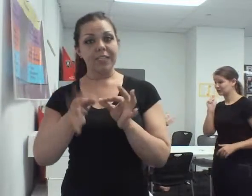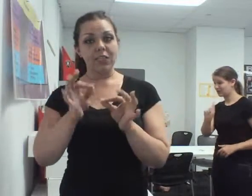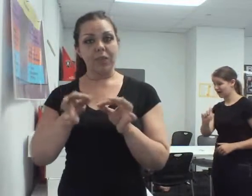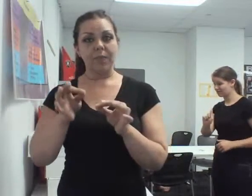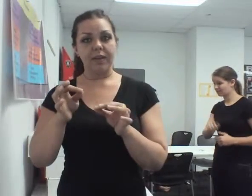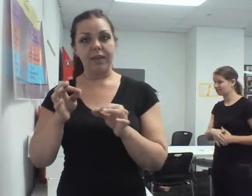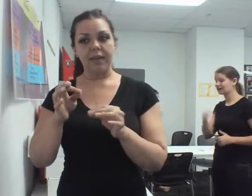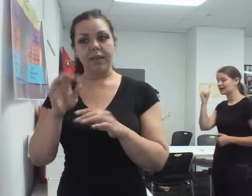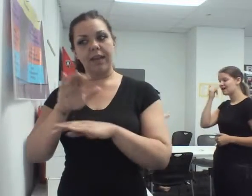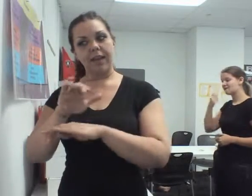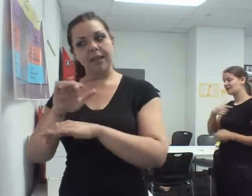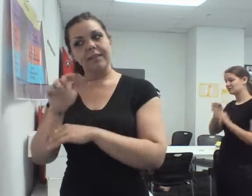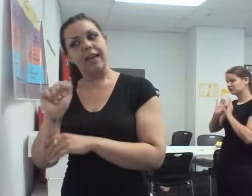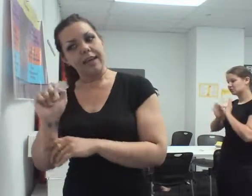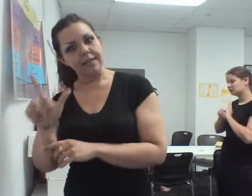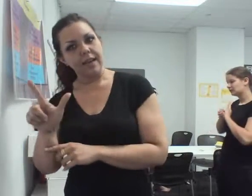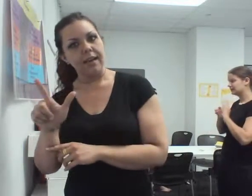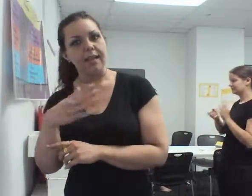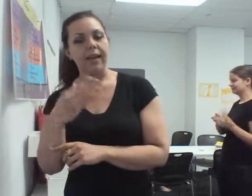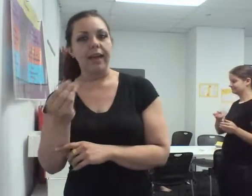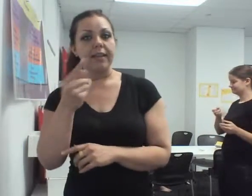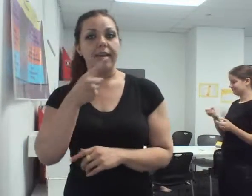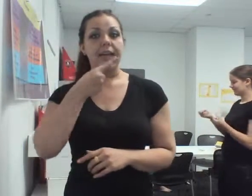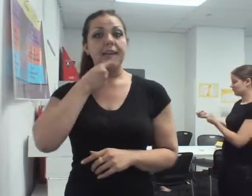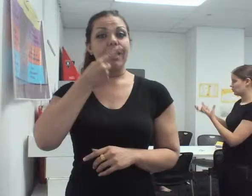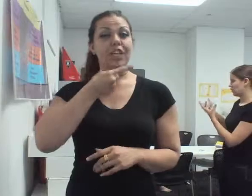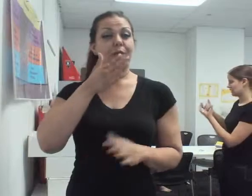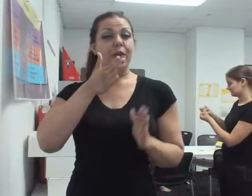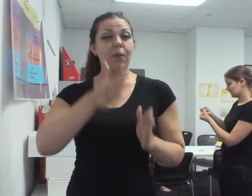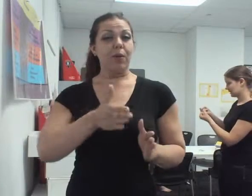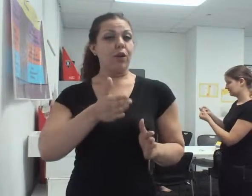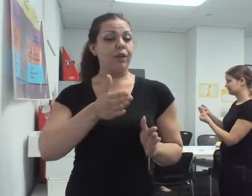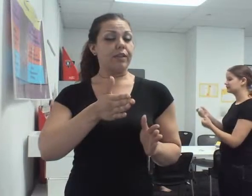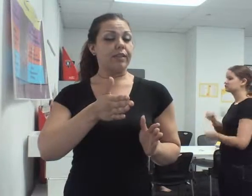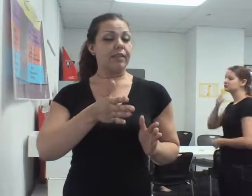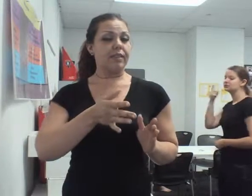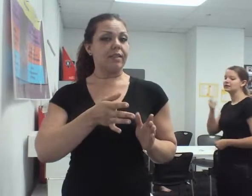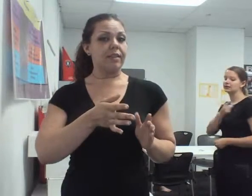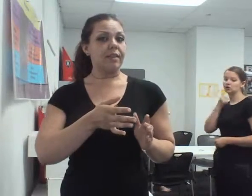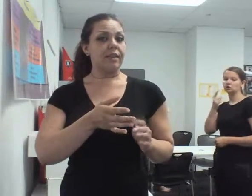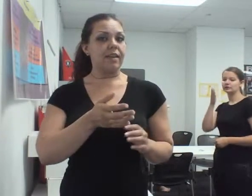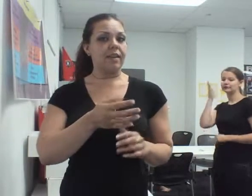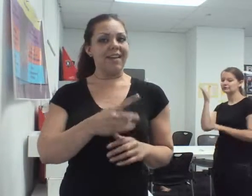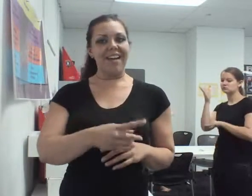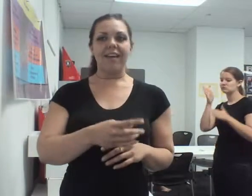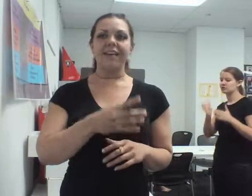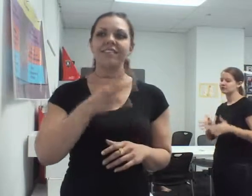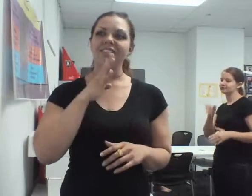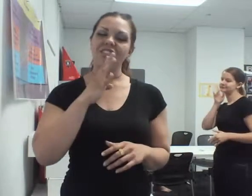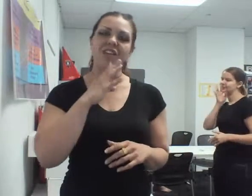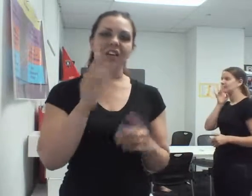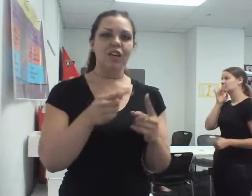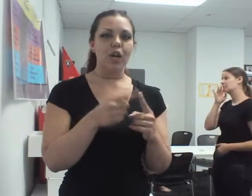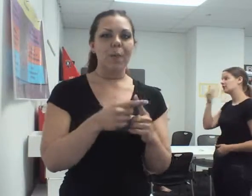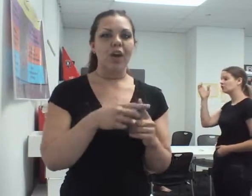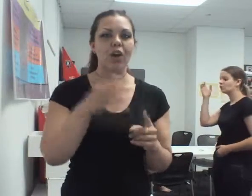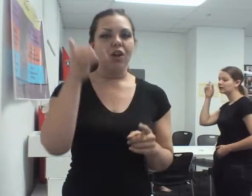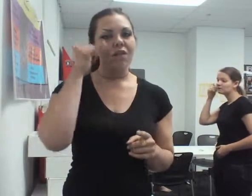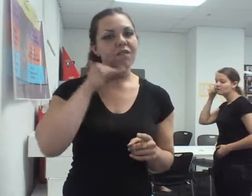ASL and a hearing person is talking about, I don't know, a phone call that they had the other day and they got